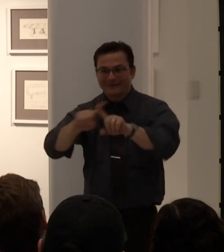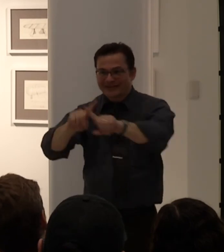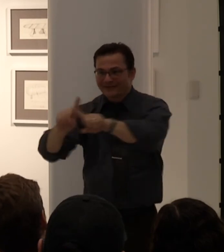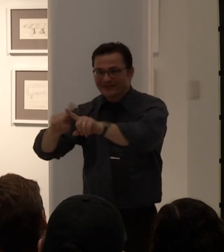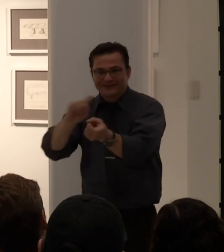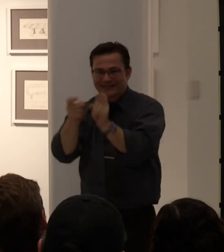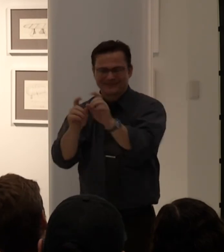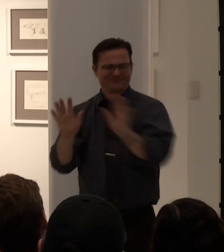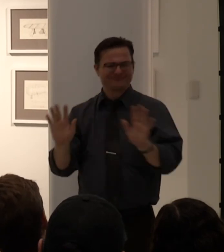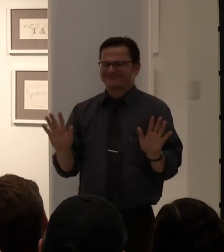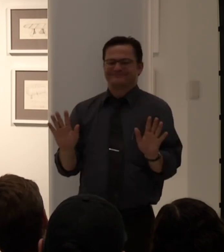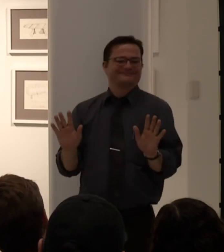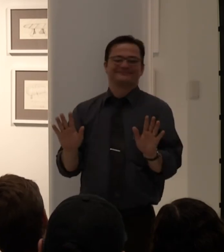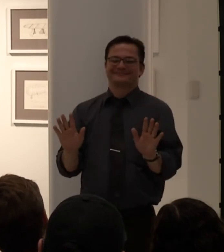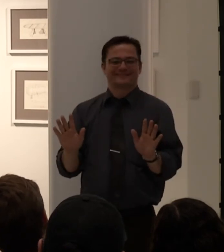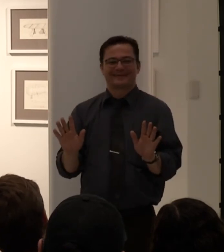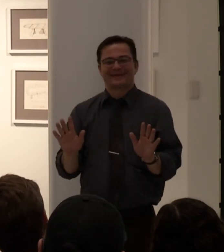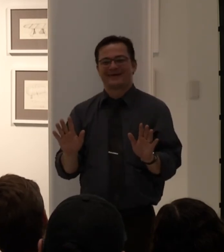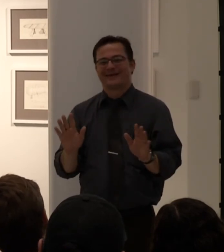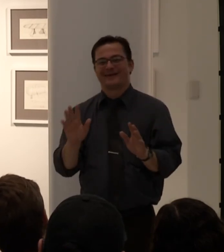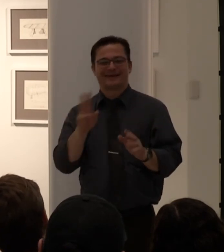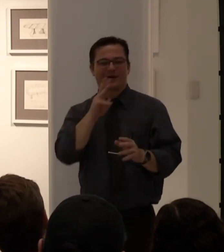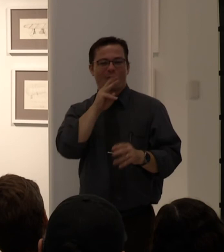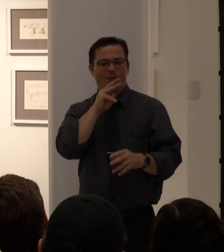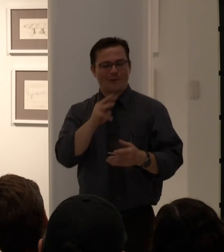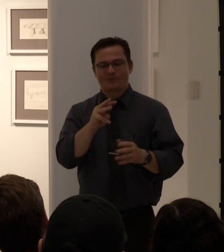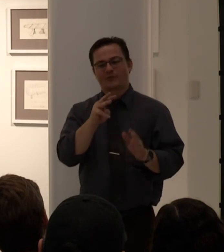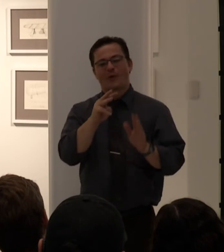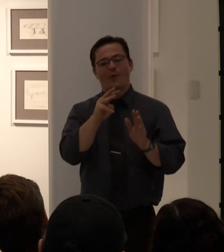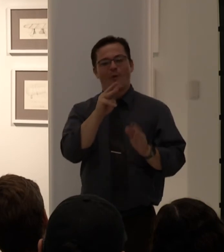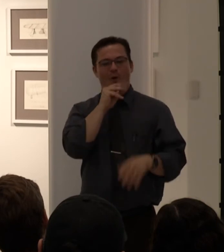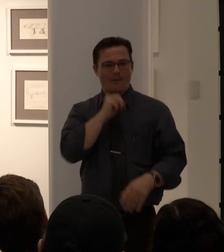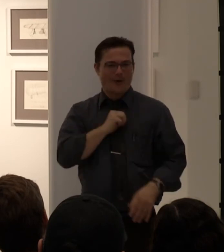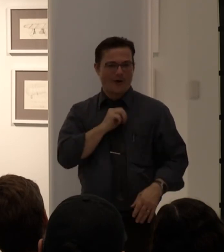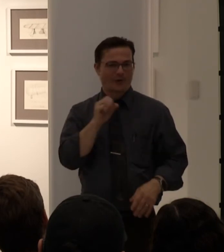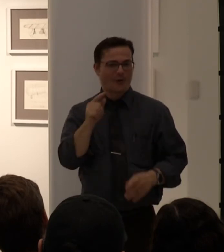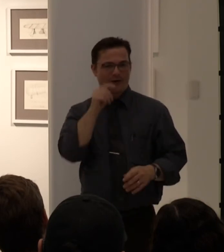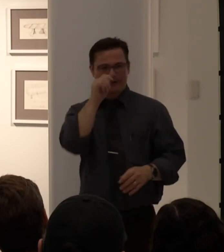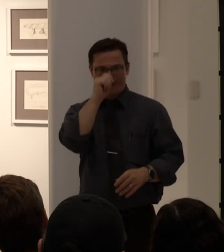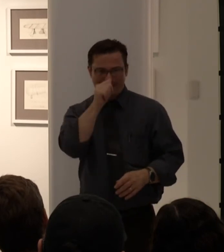this, a la Walmart or Target. So